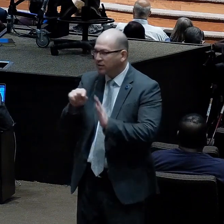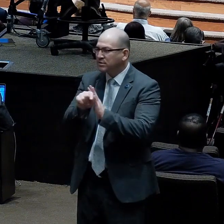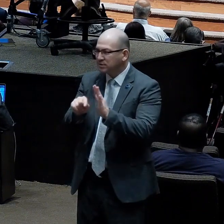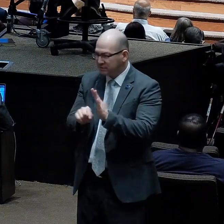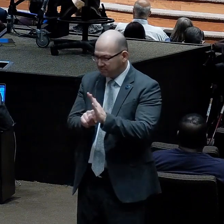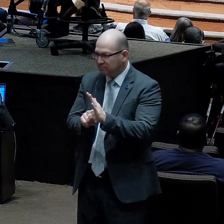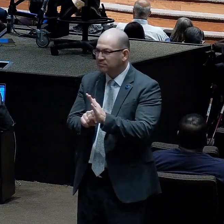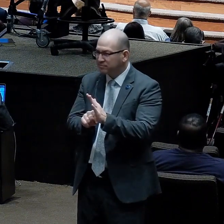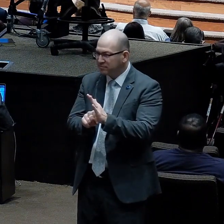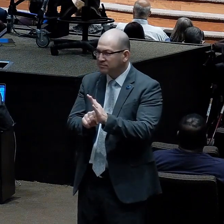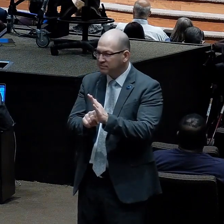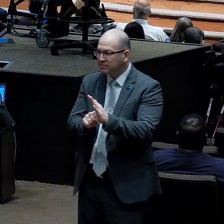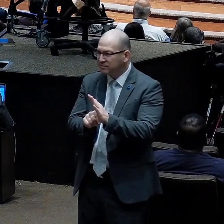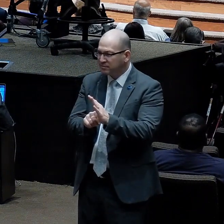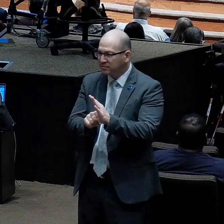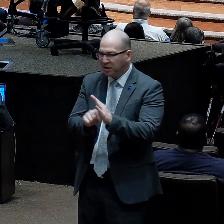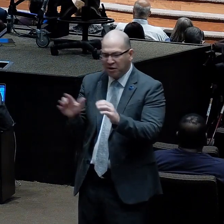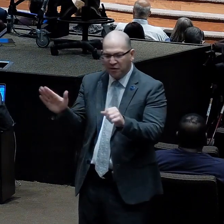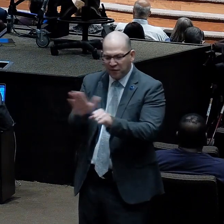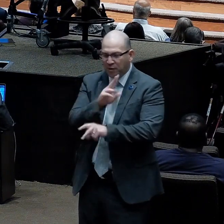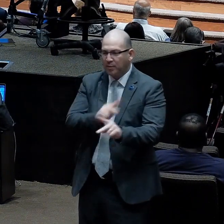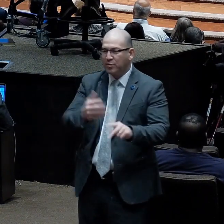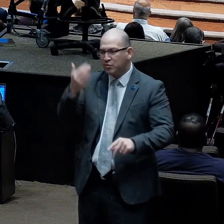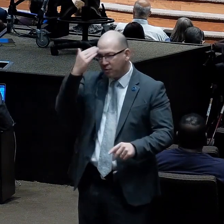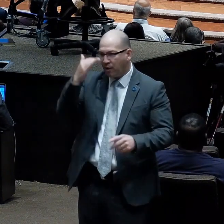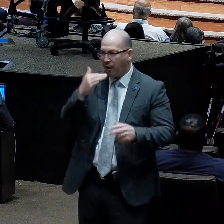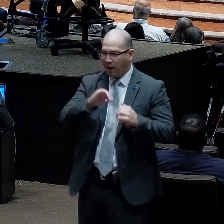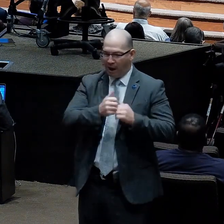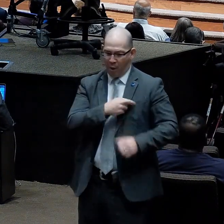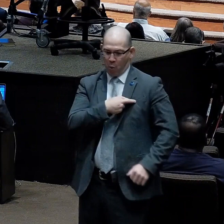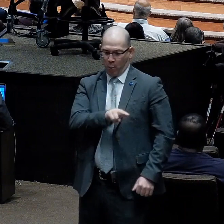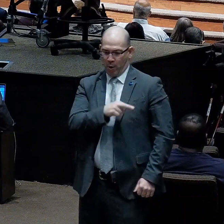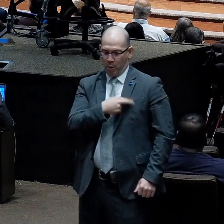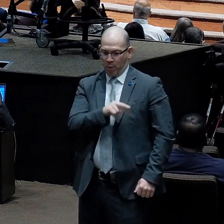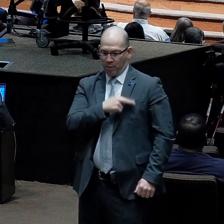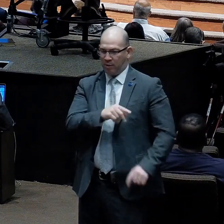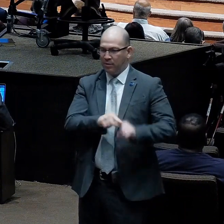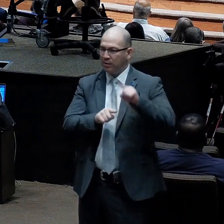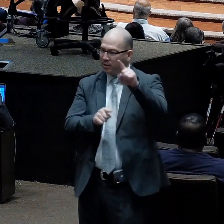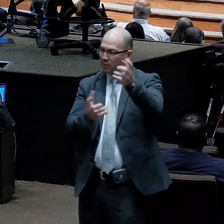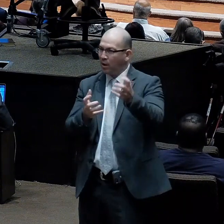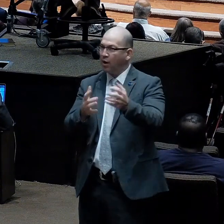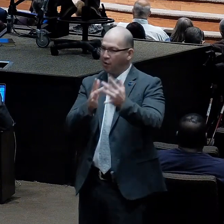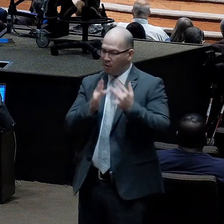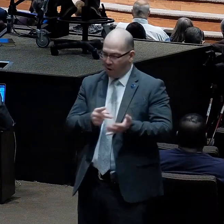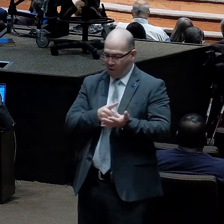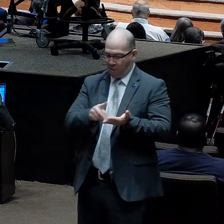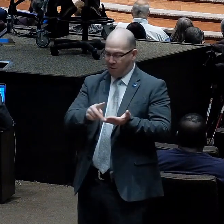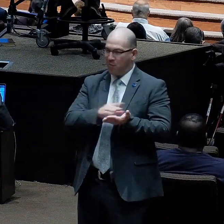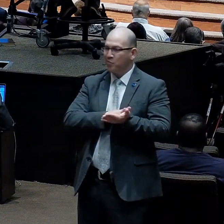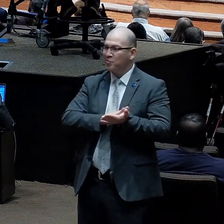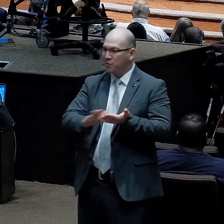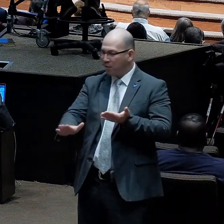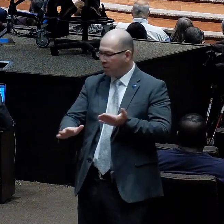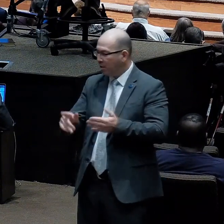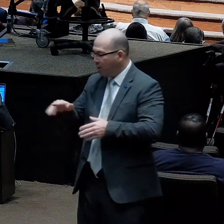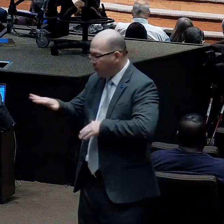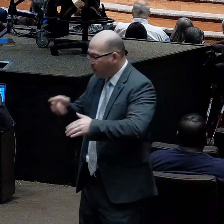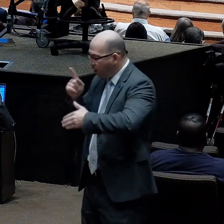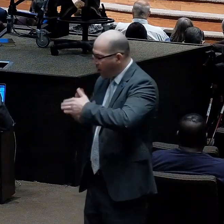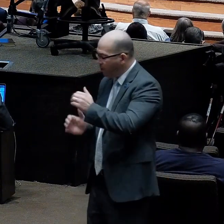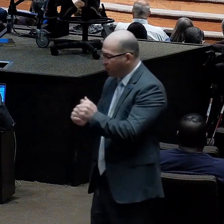things outwardly. But God sees the heart. And so that's why he says finally here, to walk humbly with thy God.